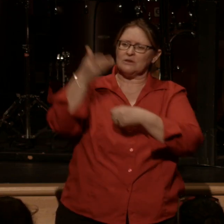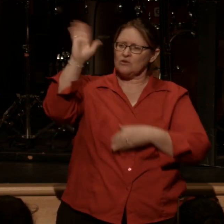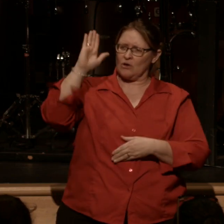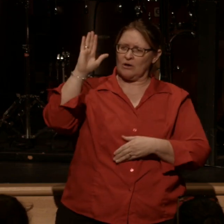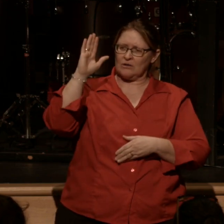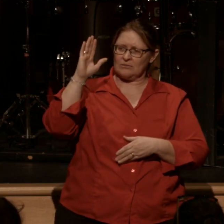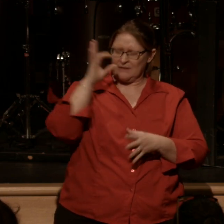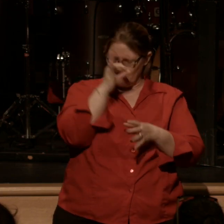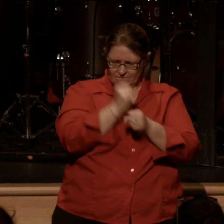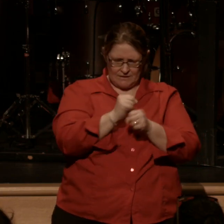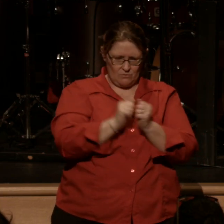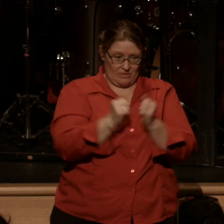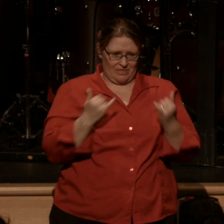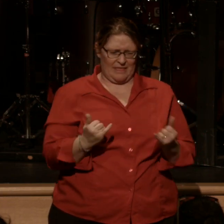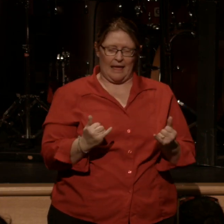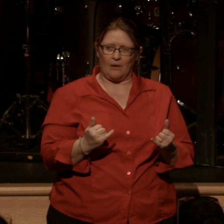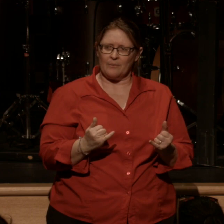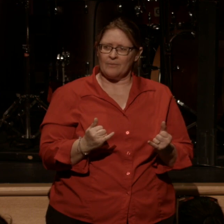the present.